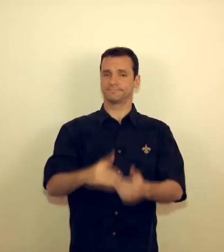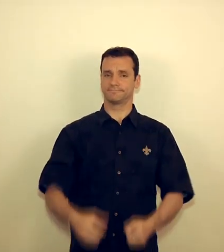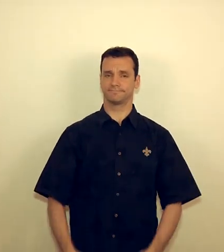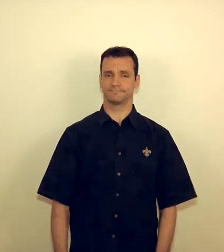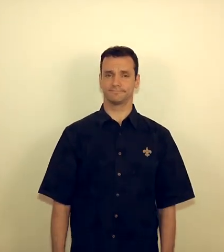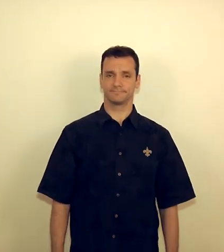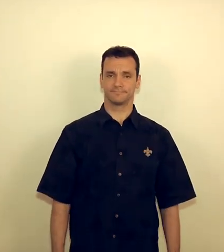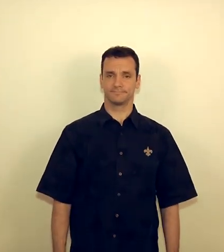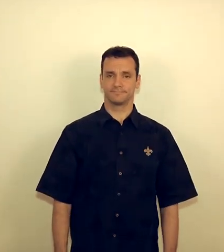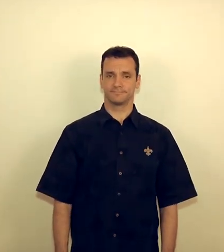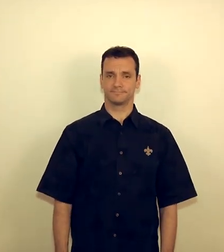again.